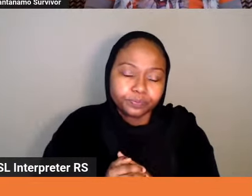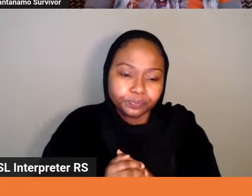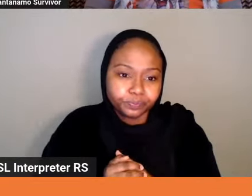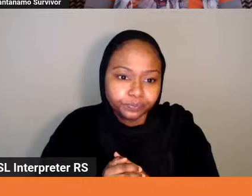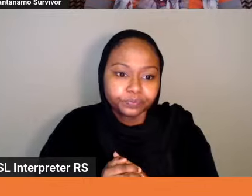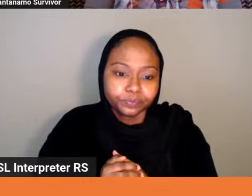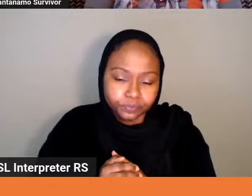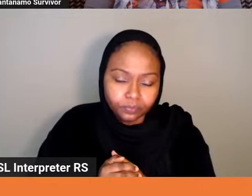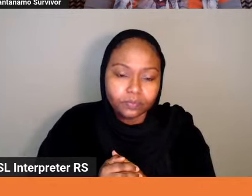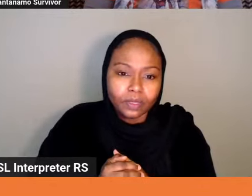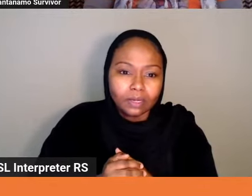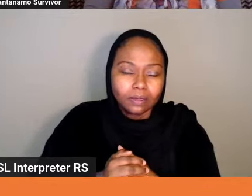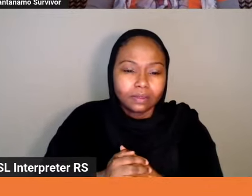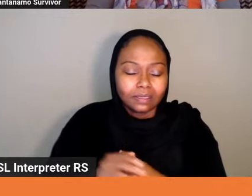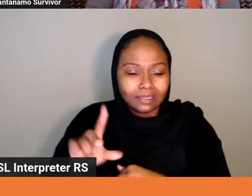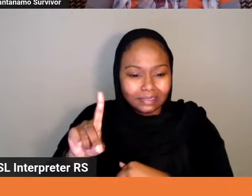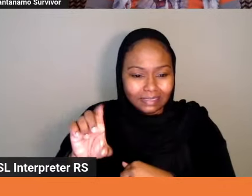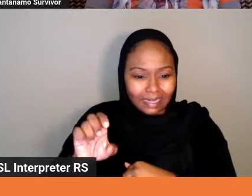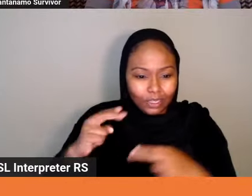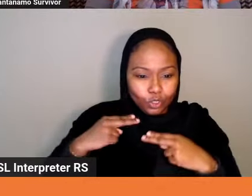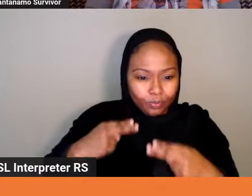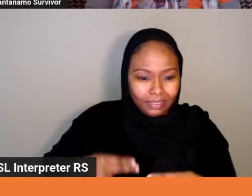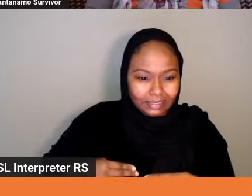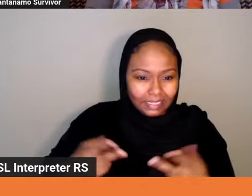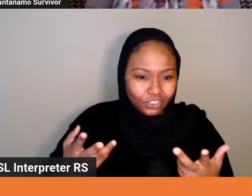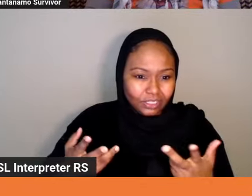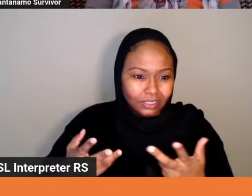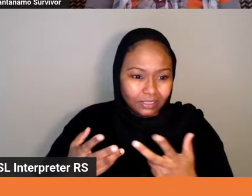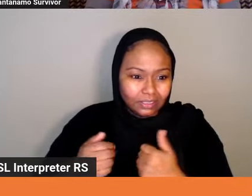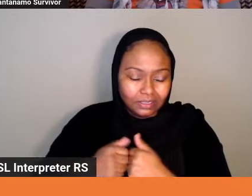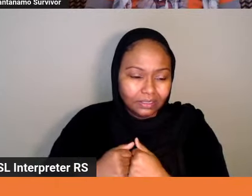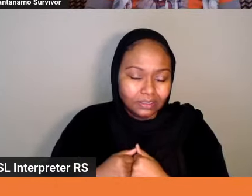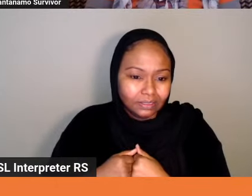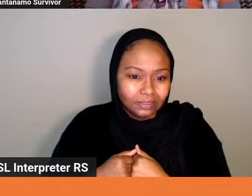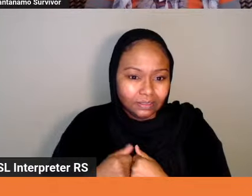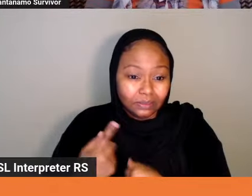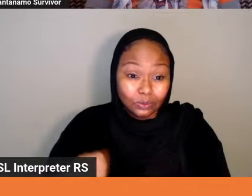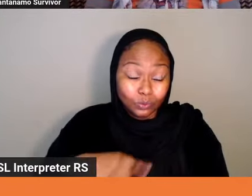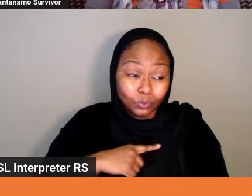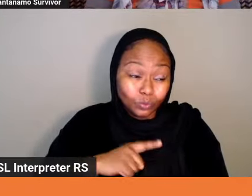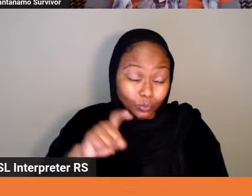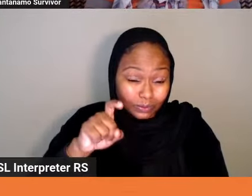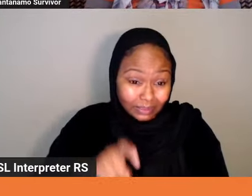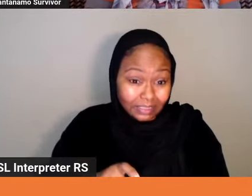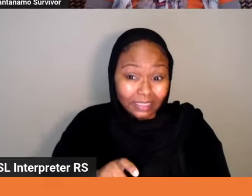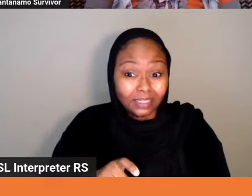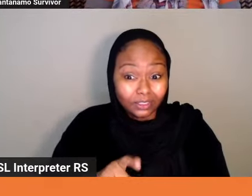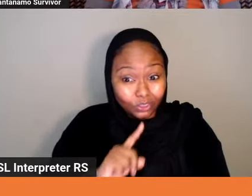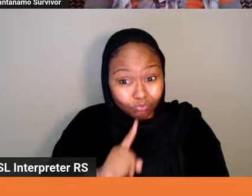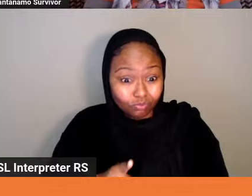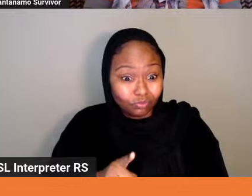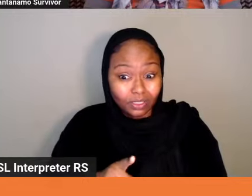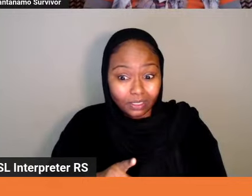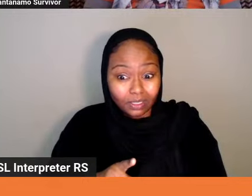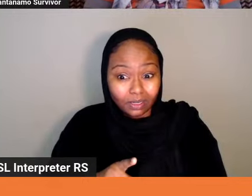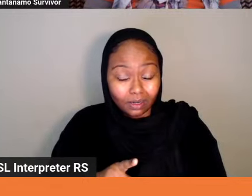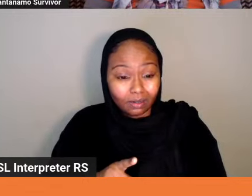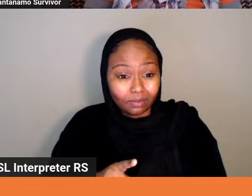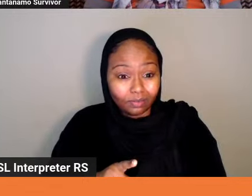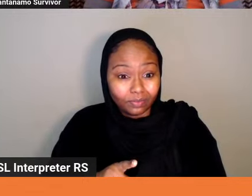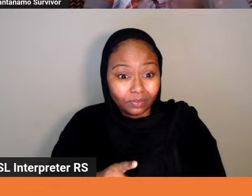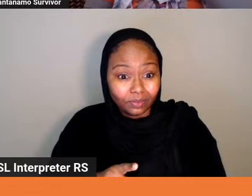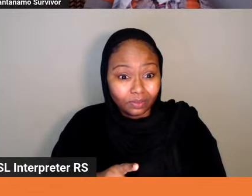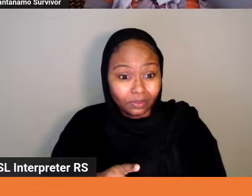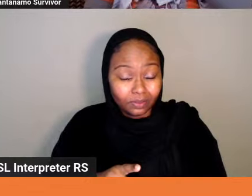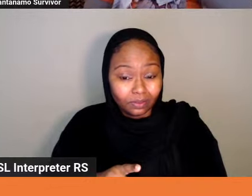and demonization of human beings. First of all, we need to sow their asses. We need to bring, we need to have accountability